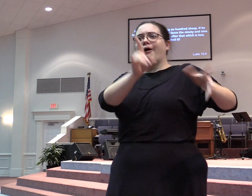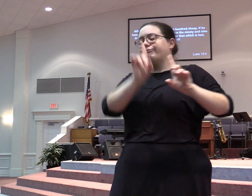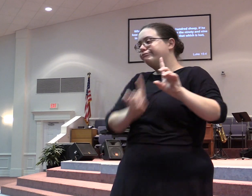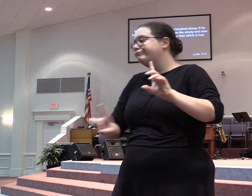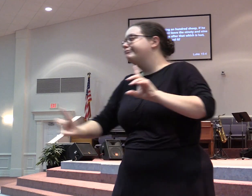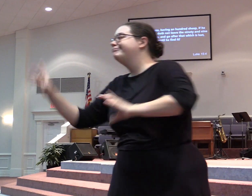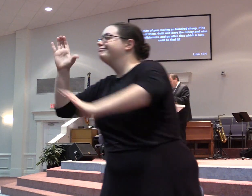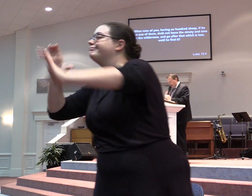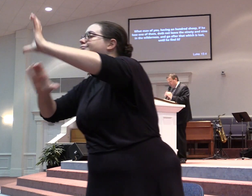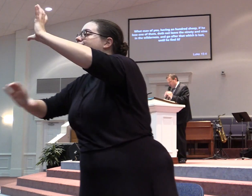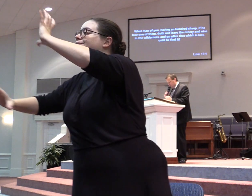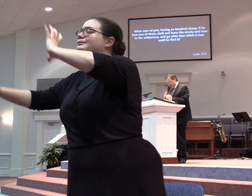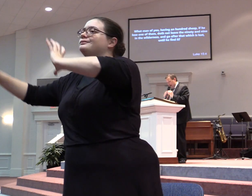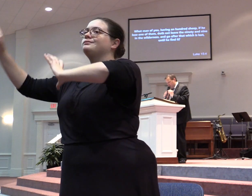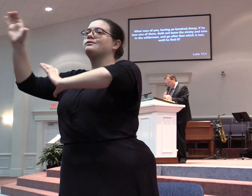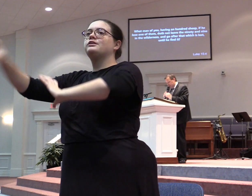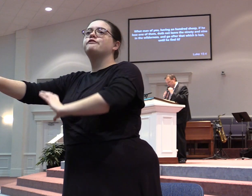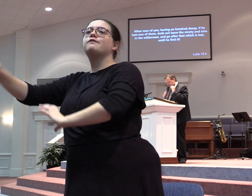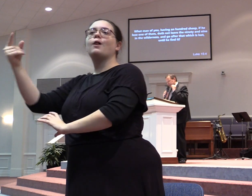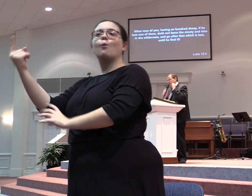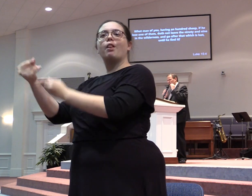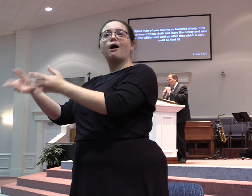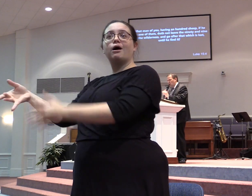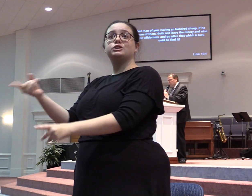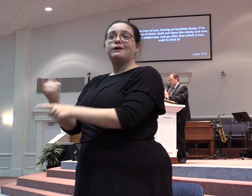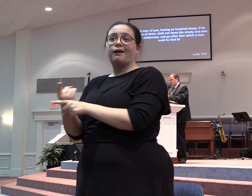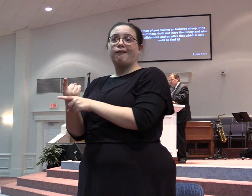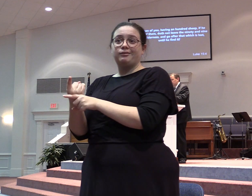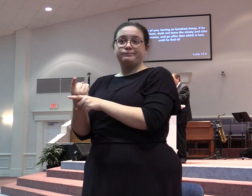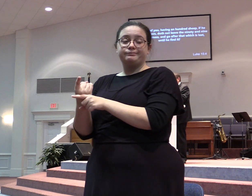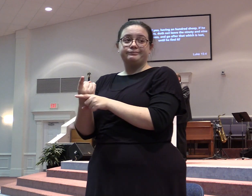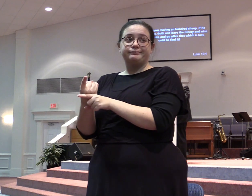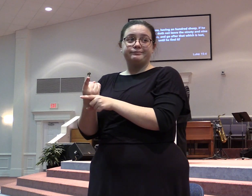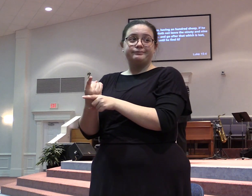wilderness and go after that which is lost